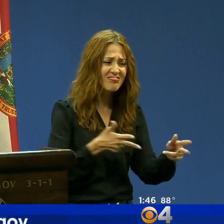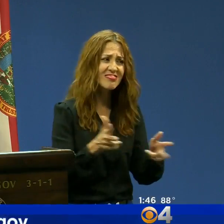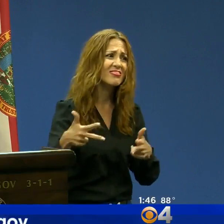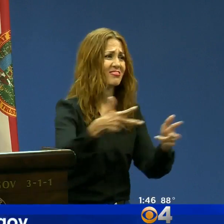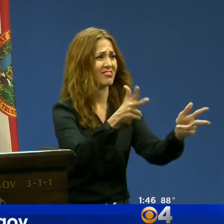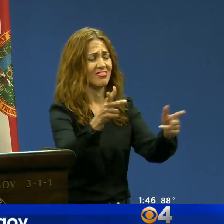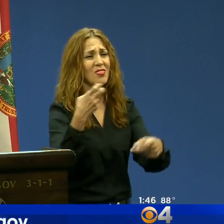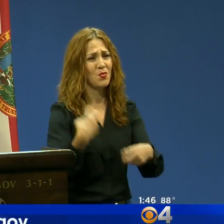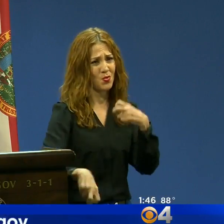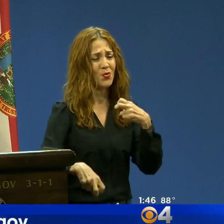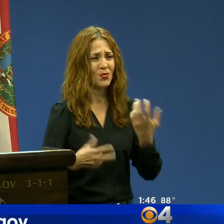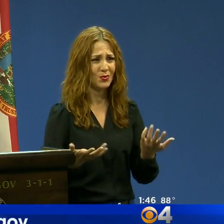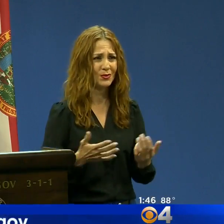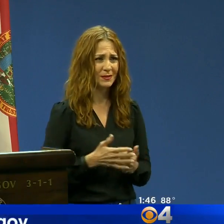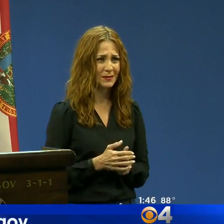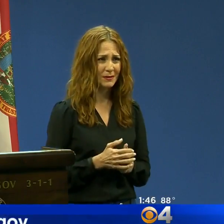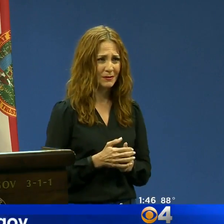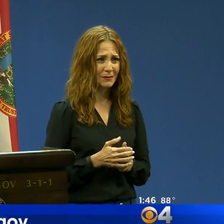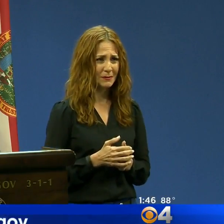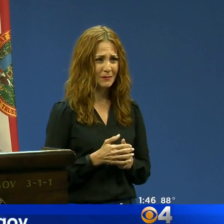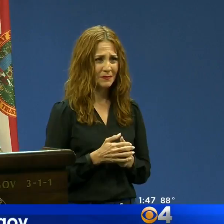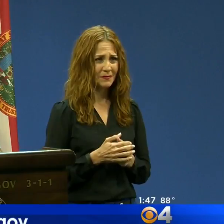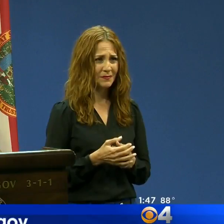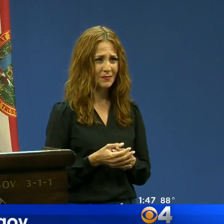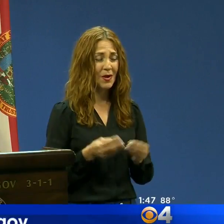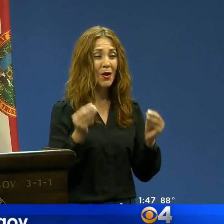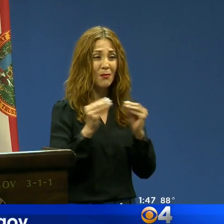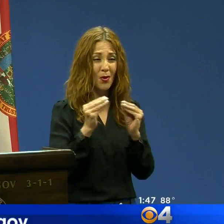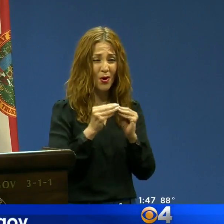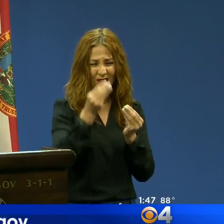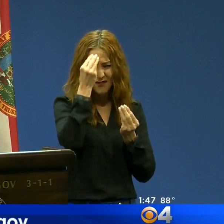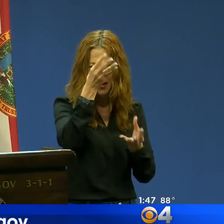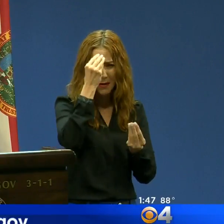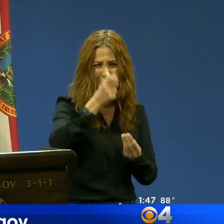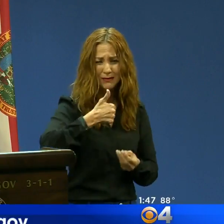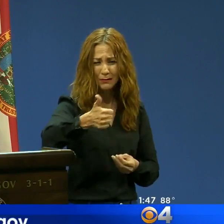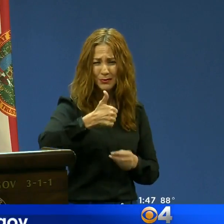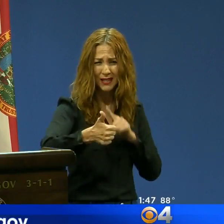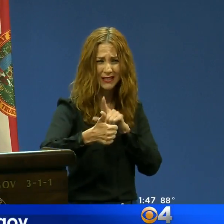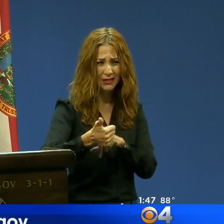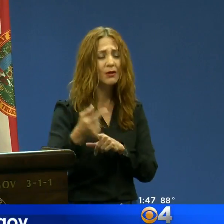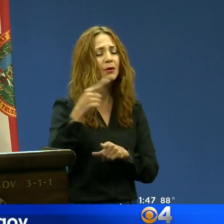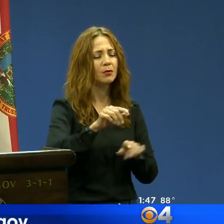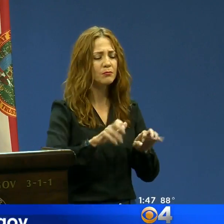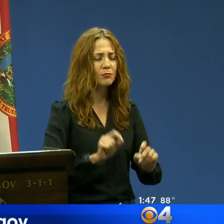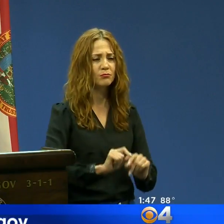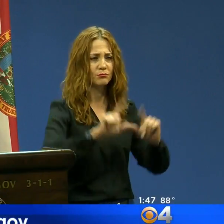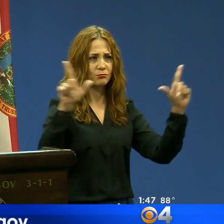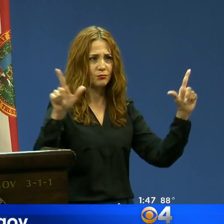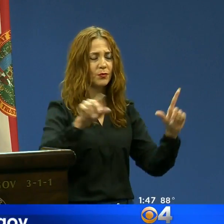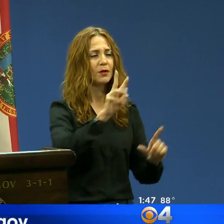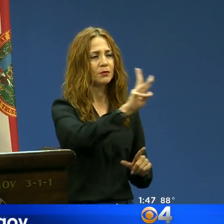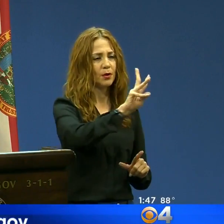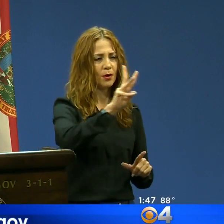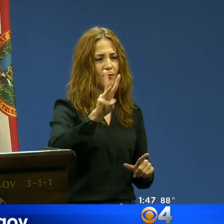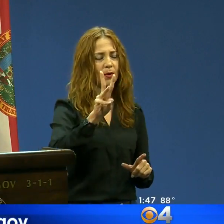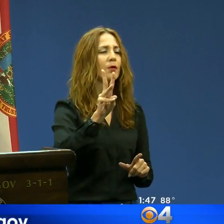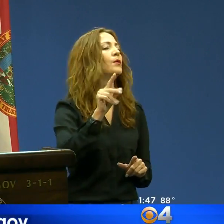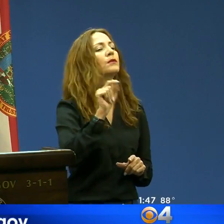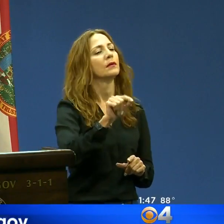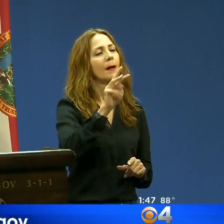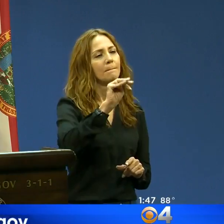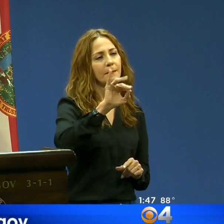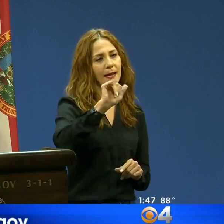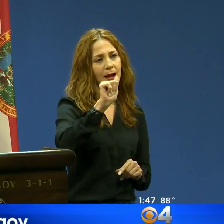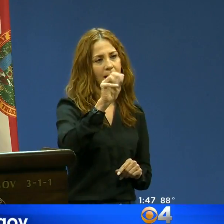www.miamidade.gov/emergency with new transit information. The Department of Transportation and Public Works. Our Department of Transportation and Public Works has